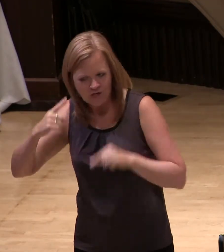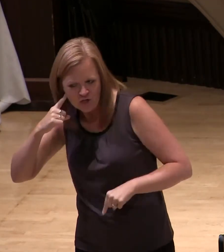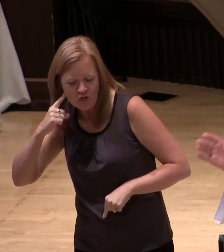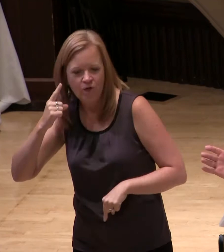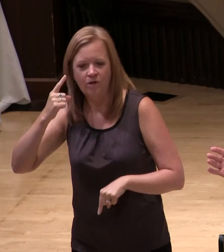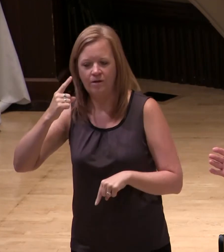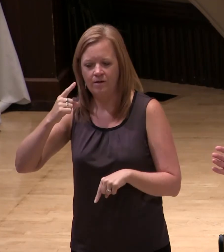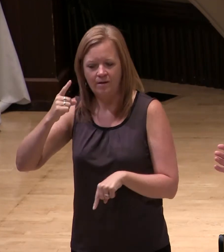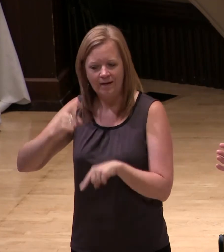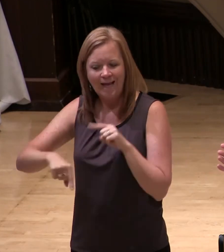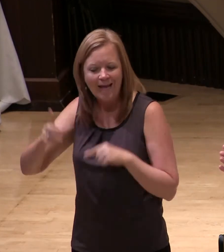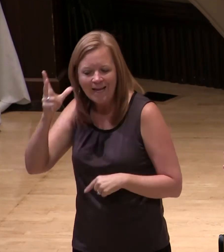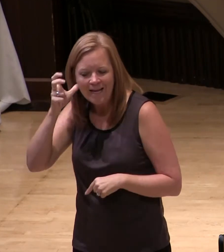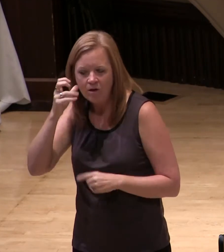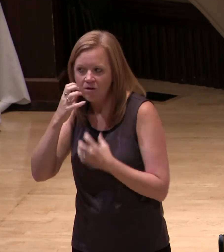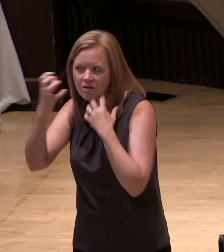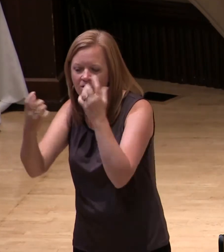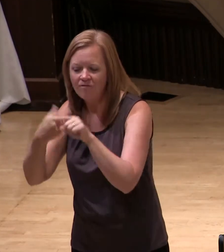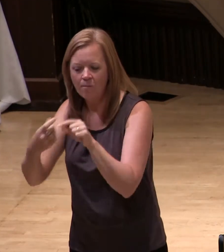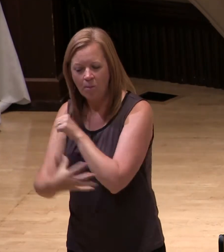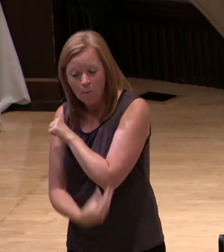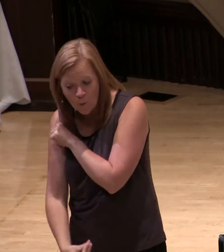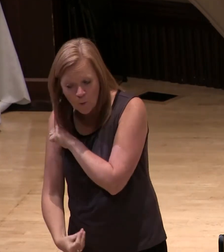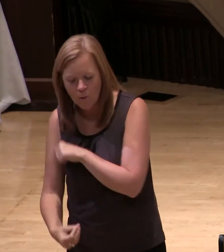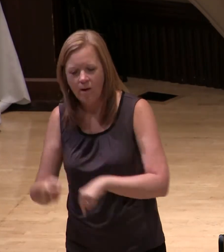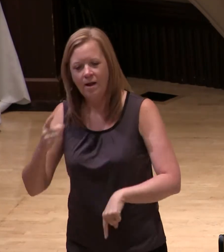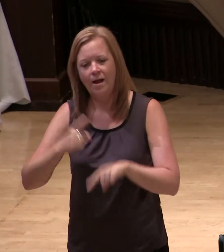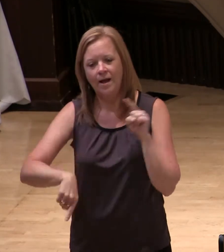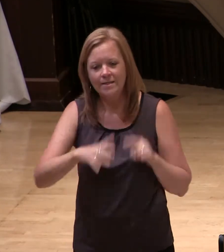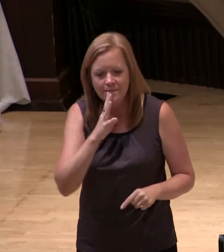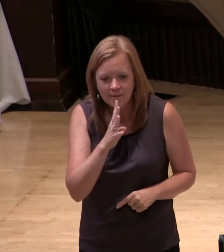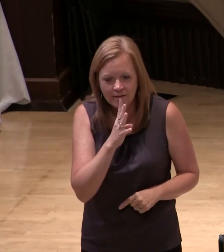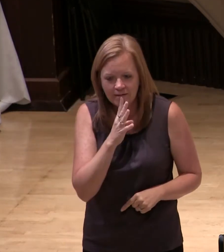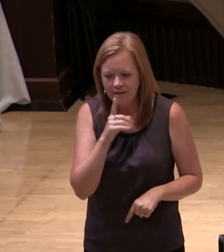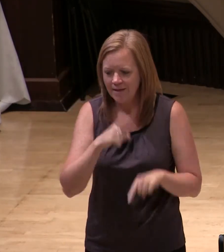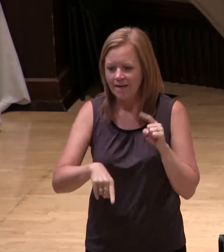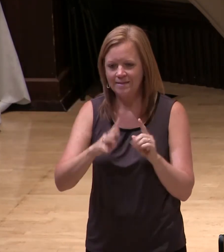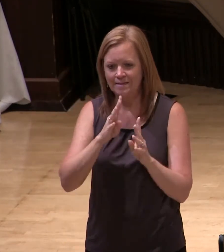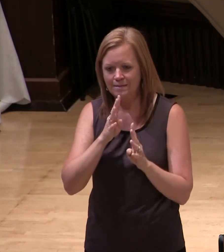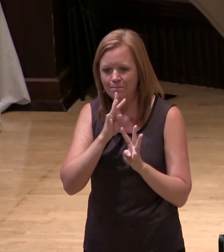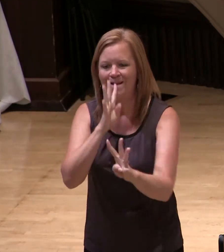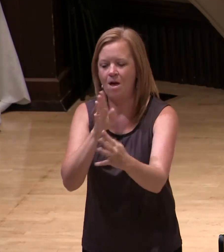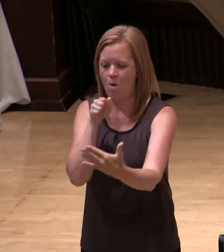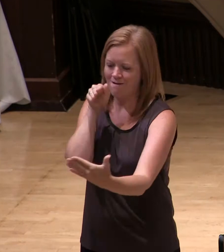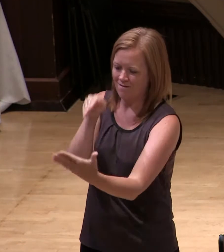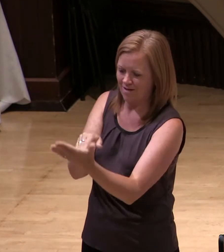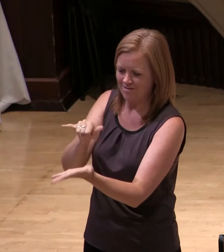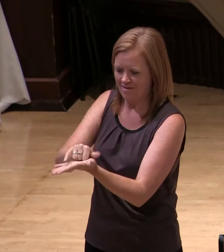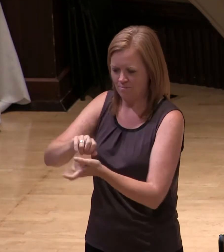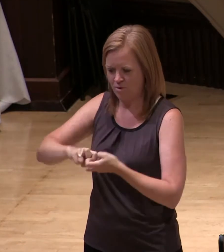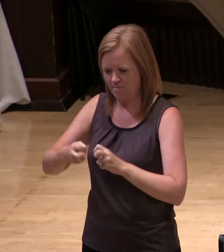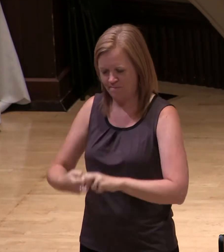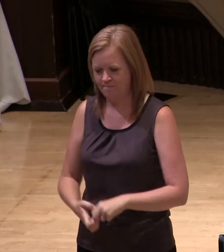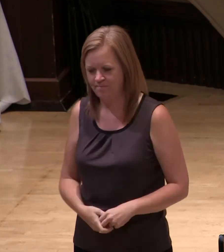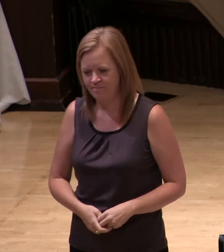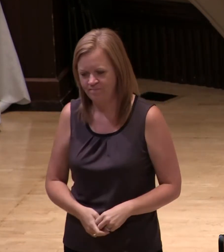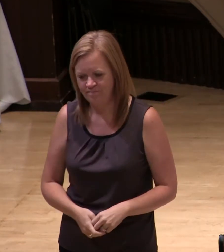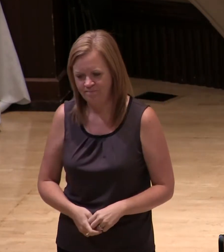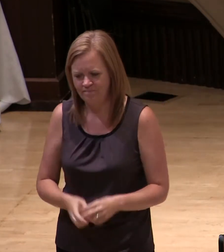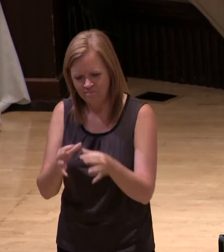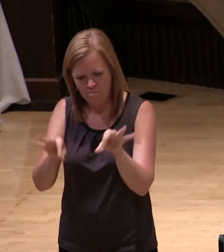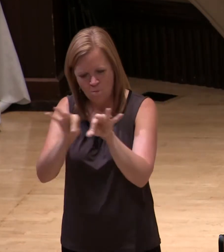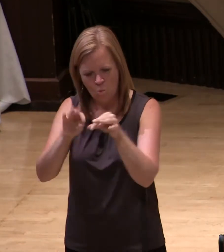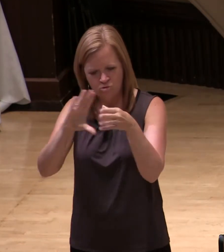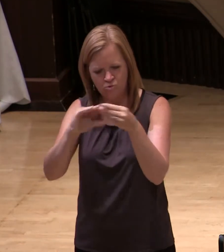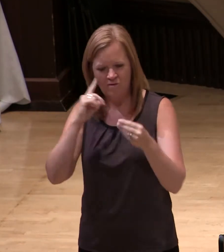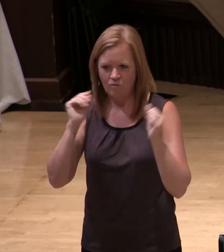He can't hear the cries of the poor, and he can't speak. He can't speak out against it. So this is a very important